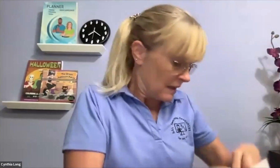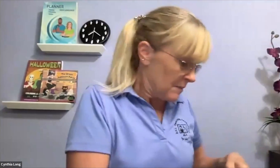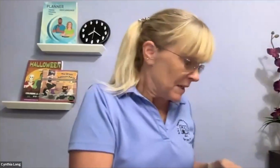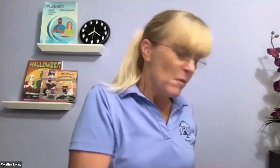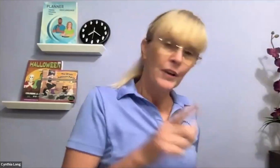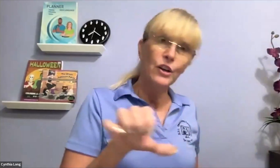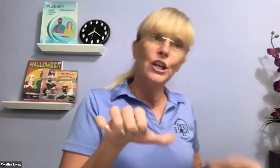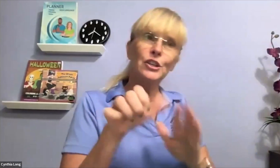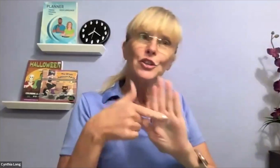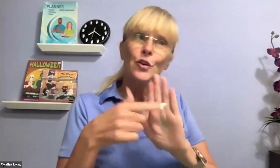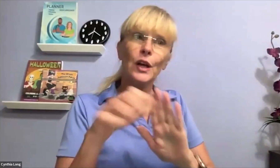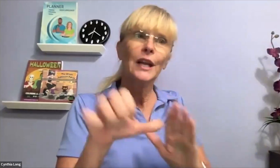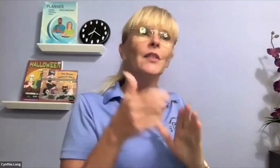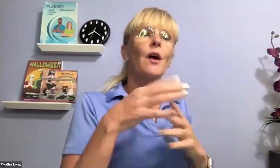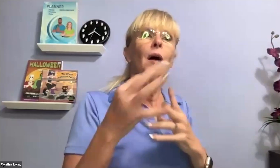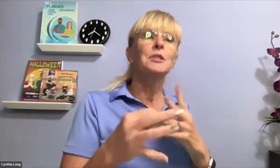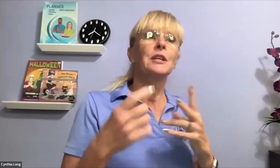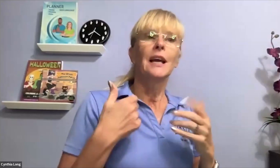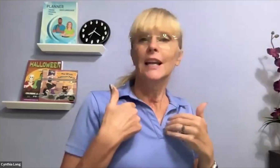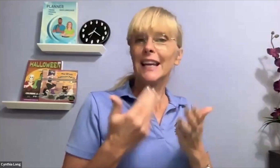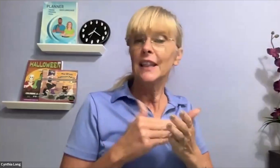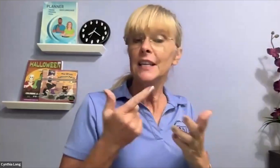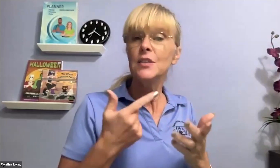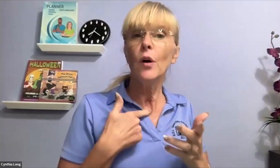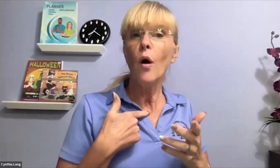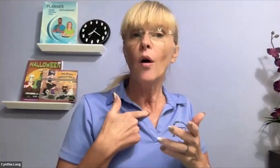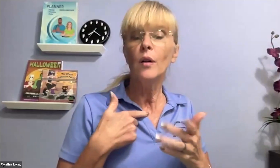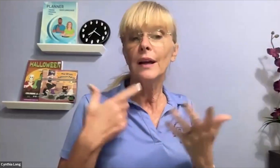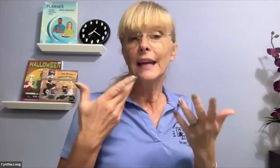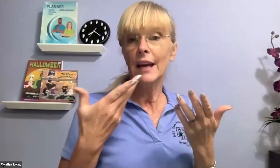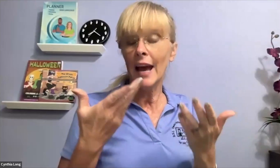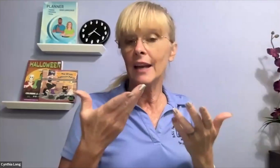Let me come over here and show you another option. And again, these are all at